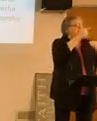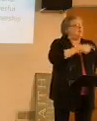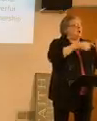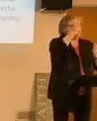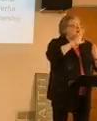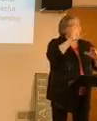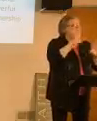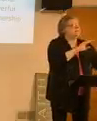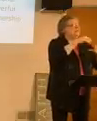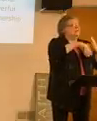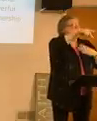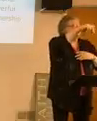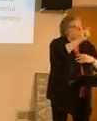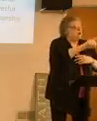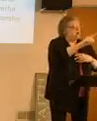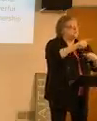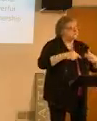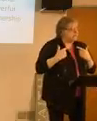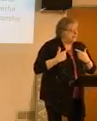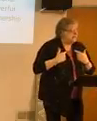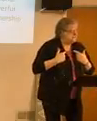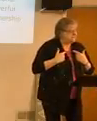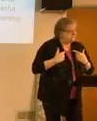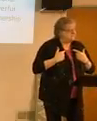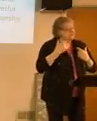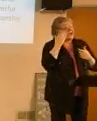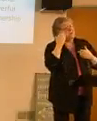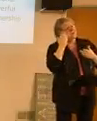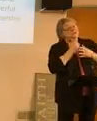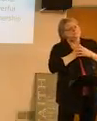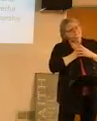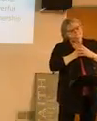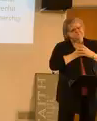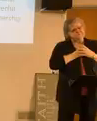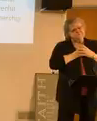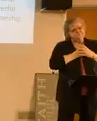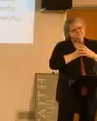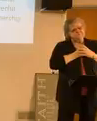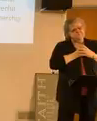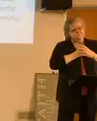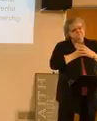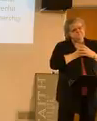Paul's life, I'm wondering if there's a people group,